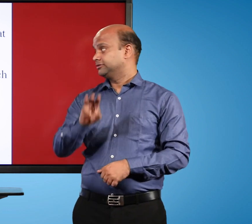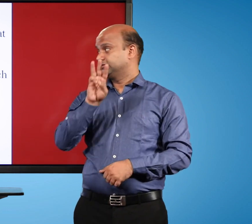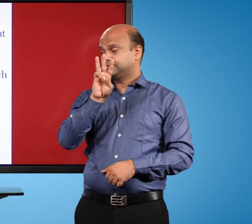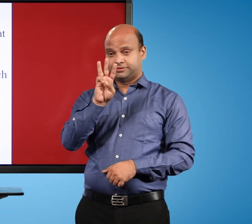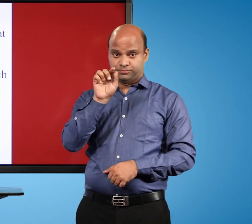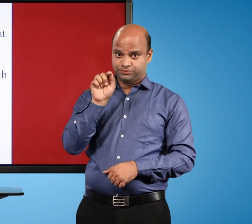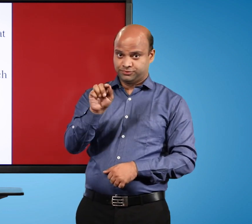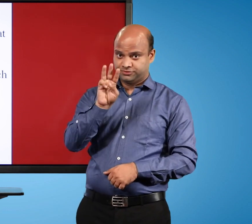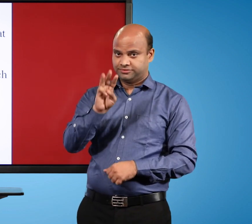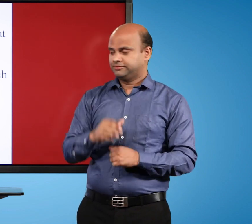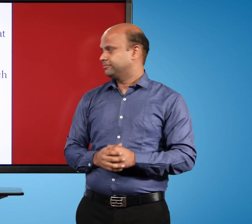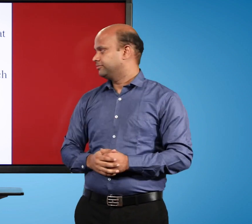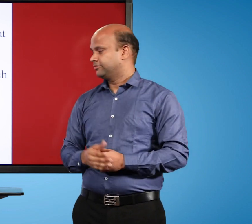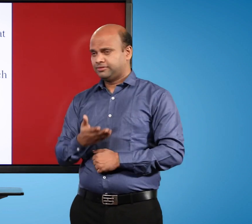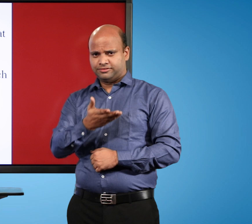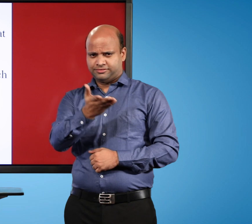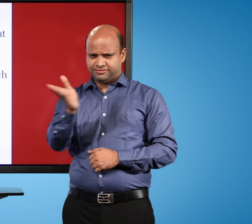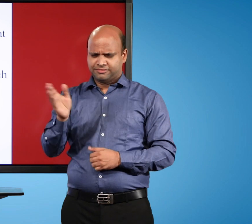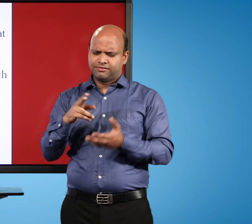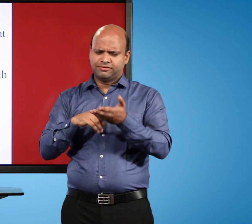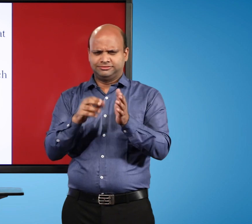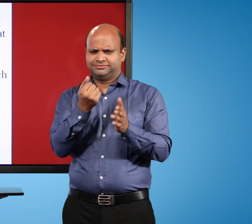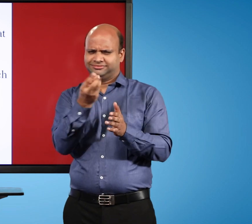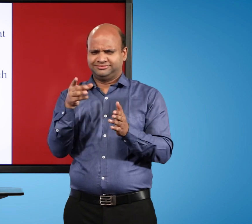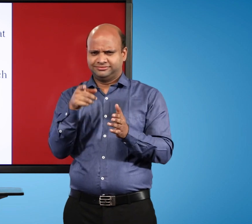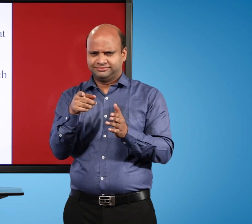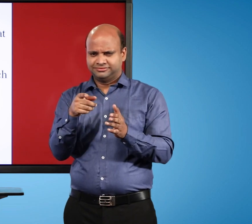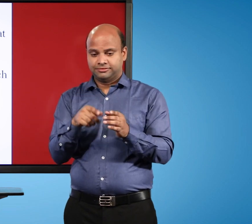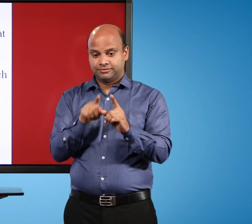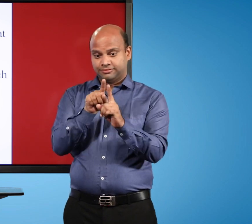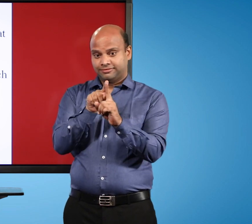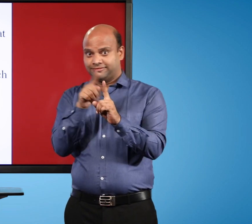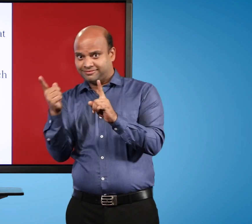3. Is there any natural number which has no successor?